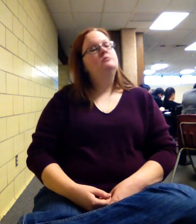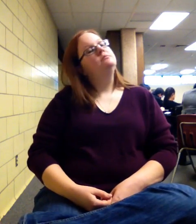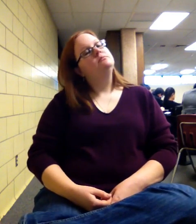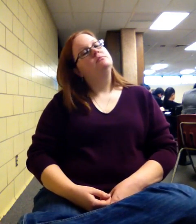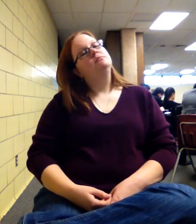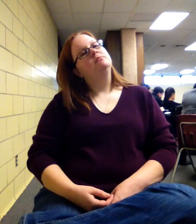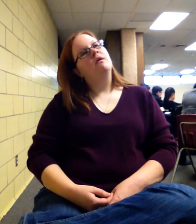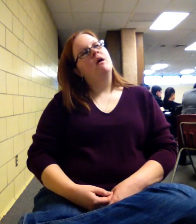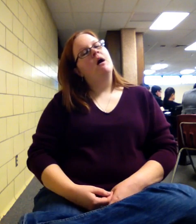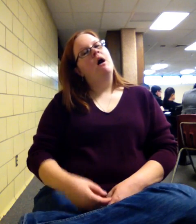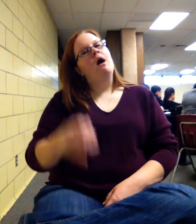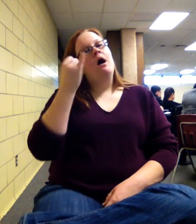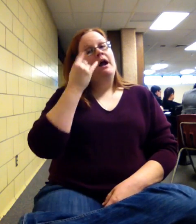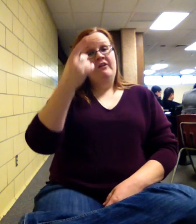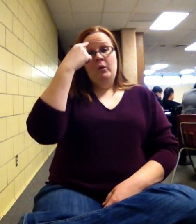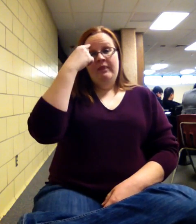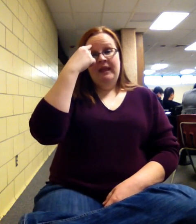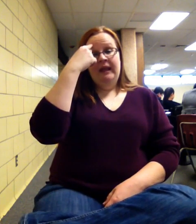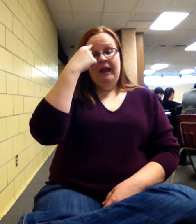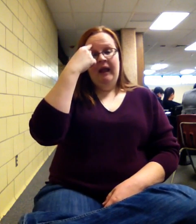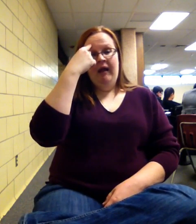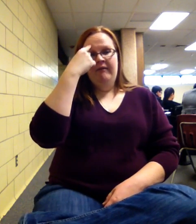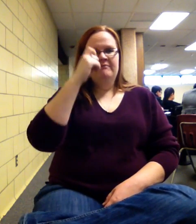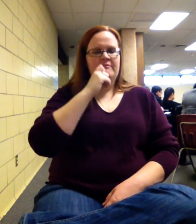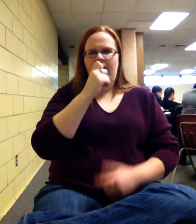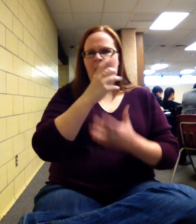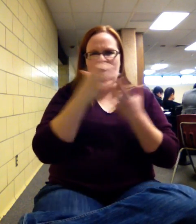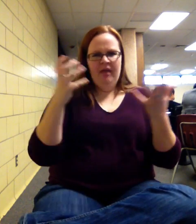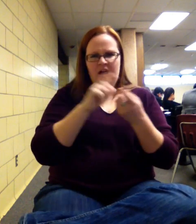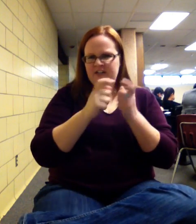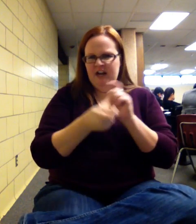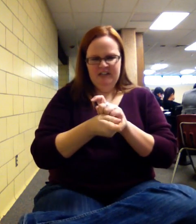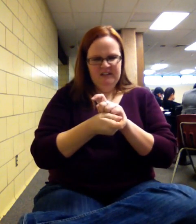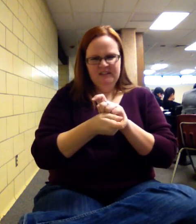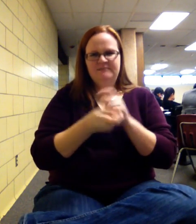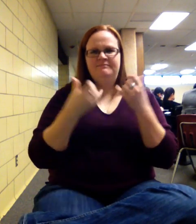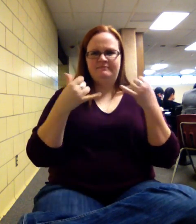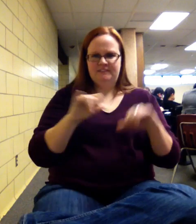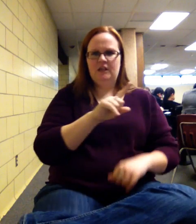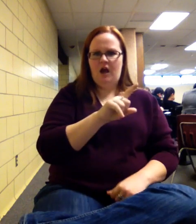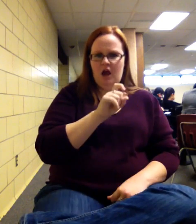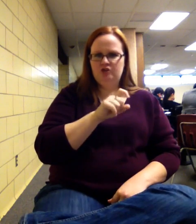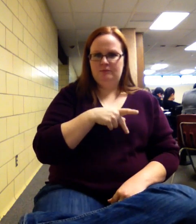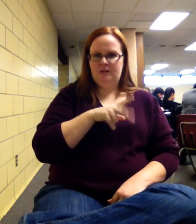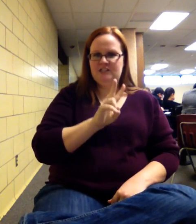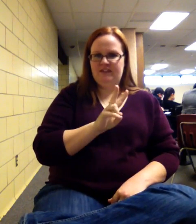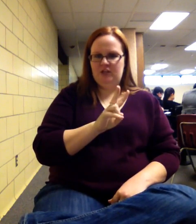So if you think about it, not a whole lot is changing. It's still 100 present value, and here's the nice thing about